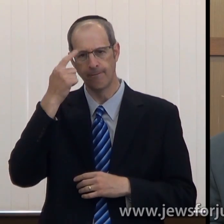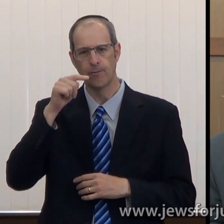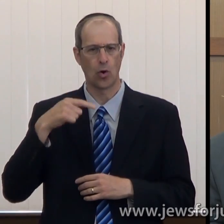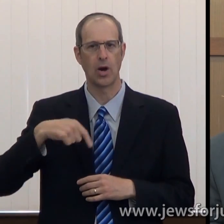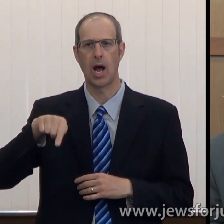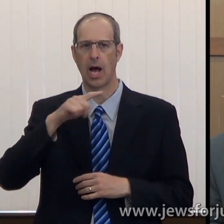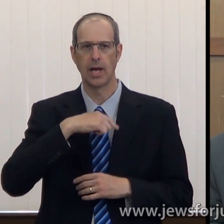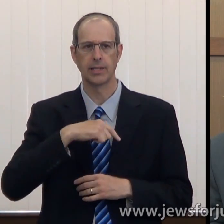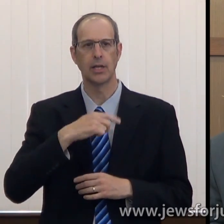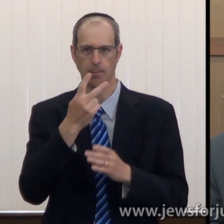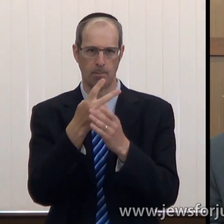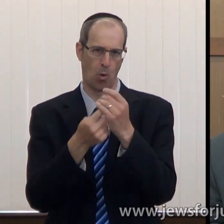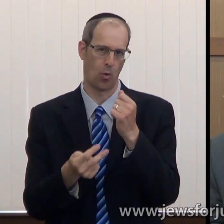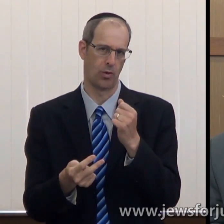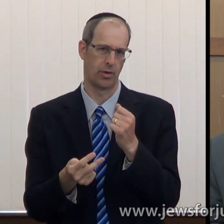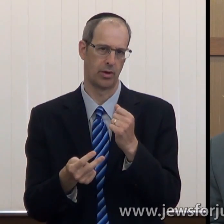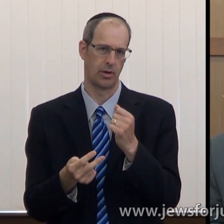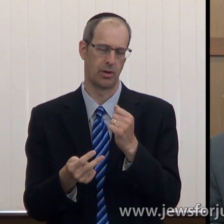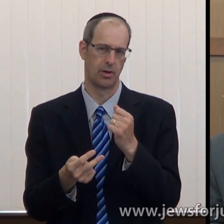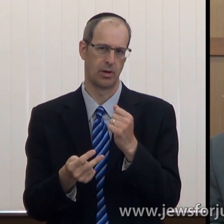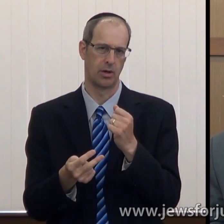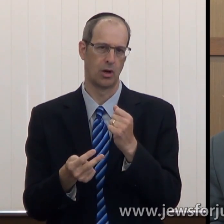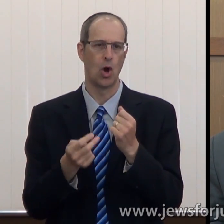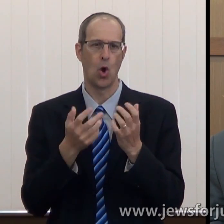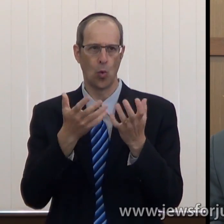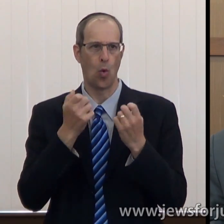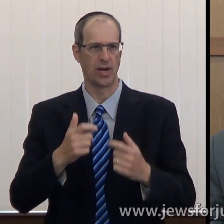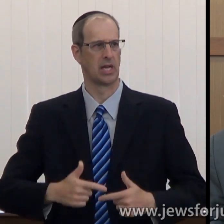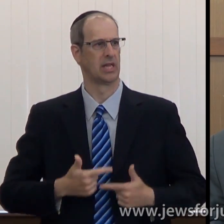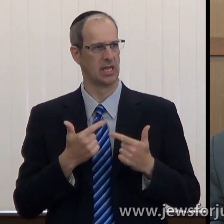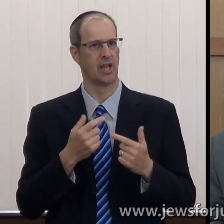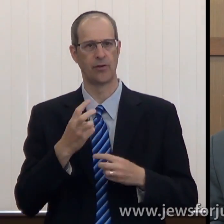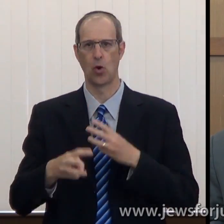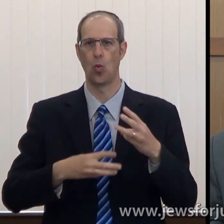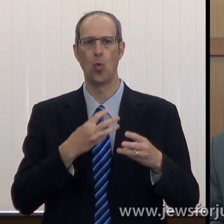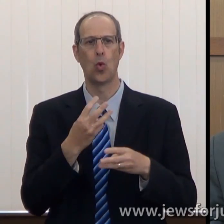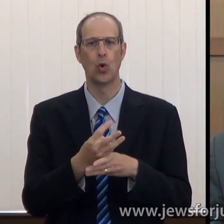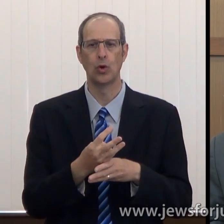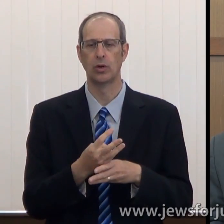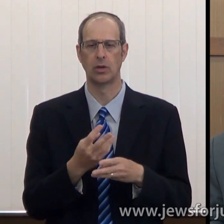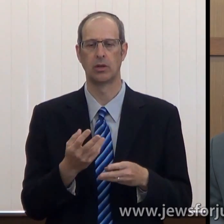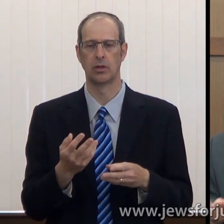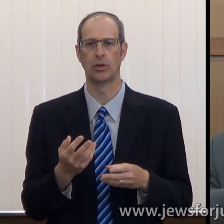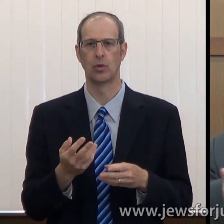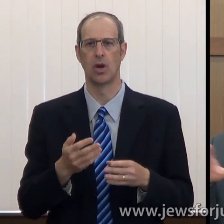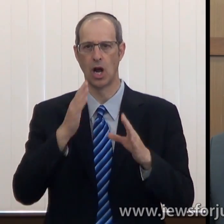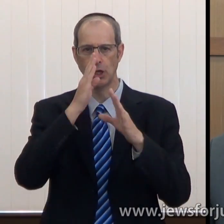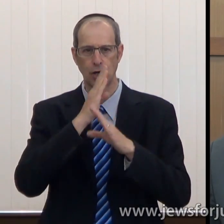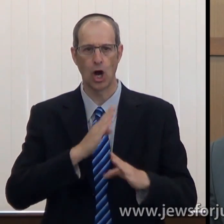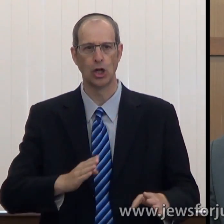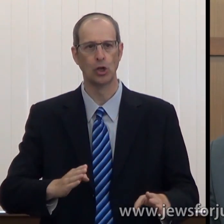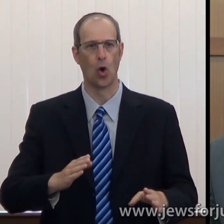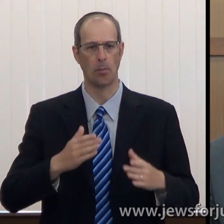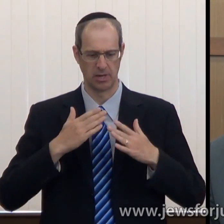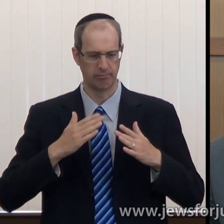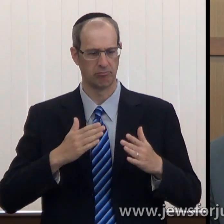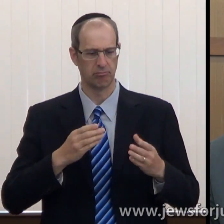is both. We want to live in a world where there is shalom in a physical